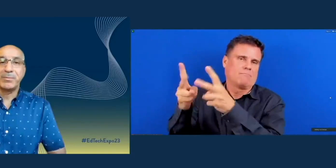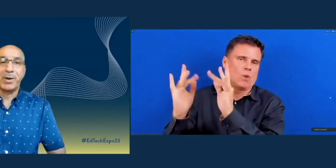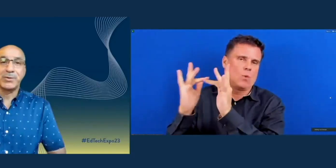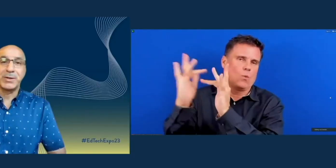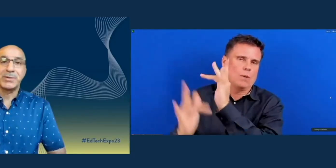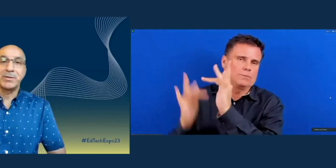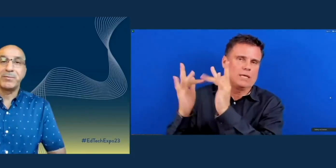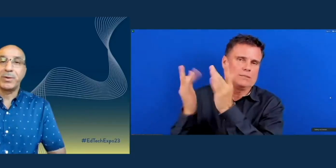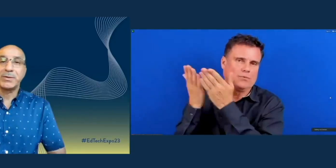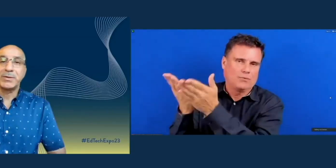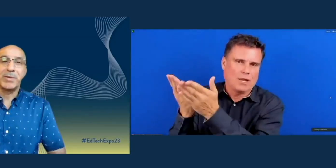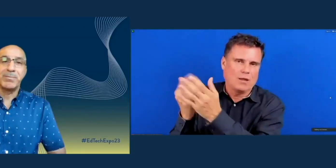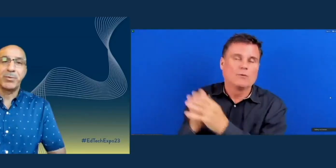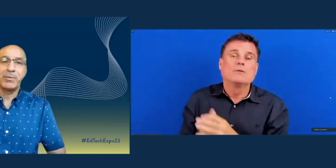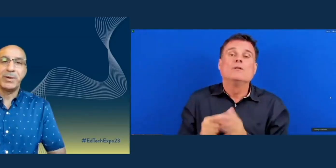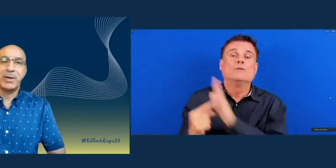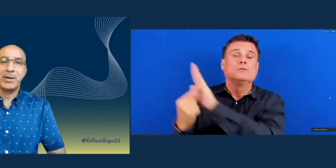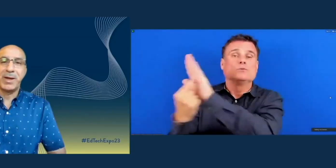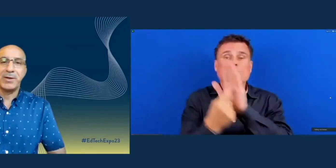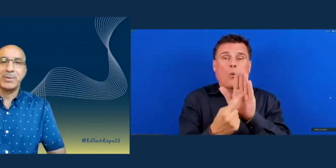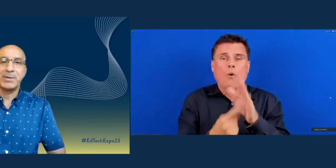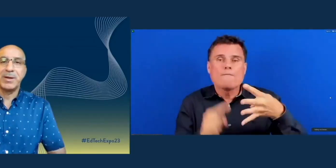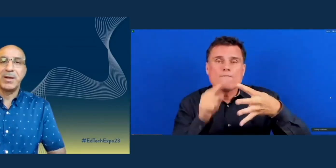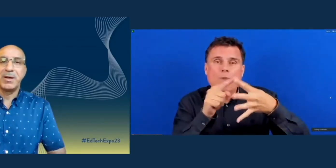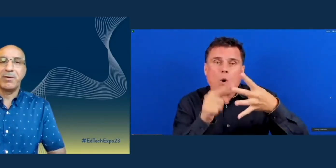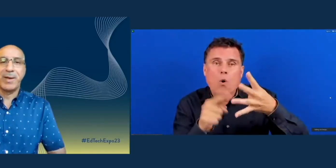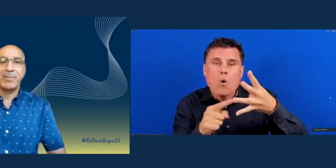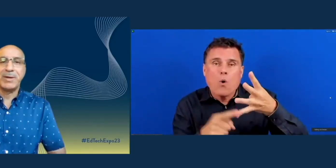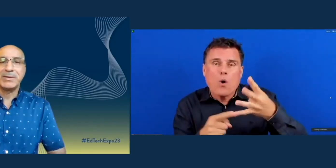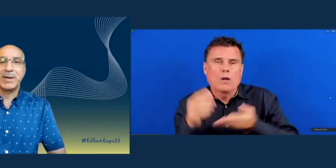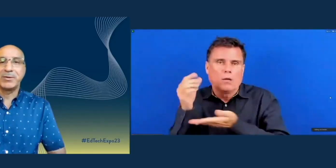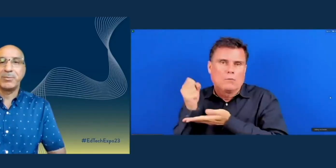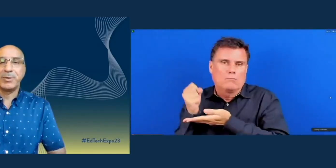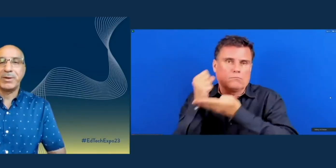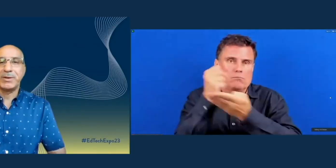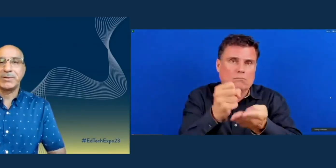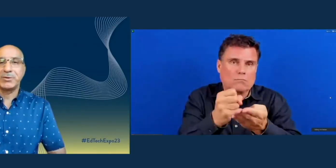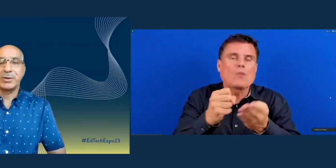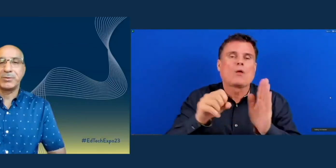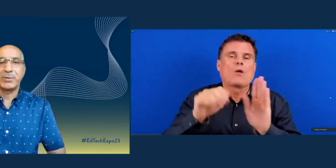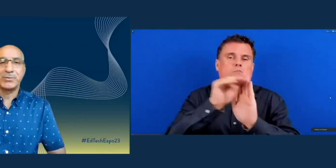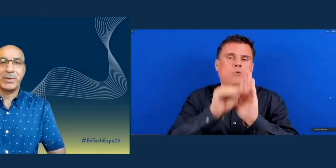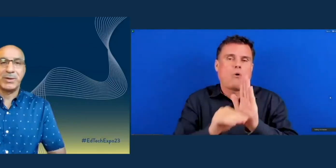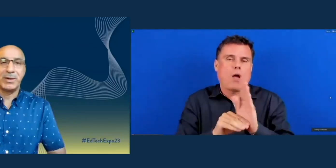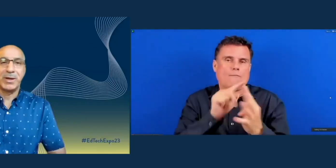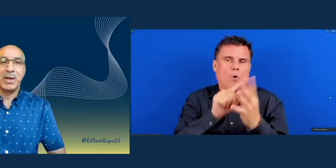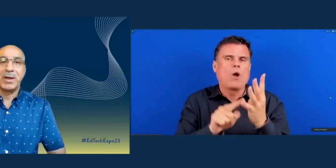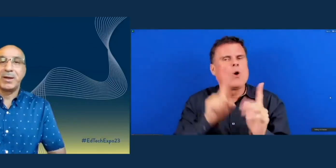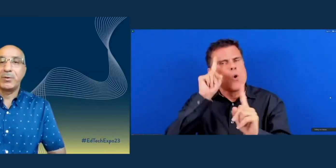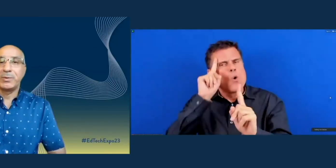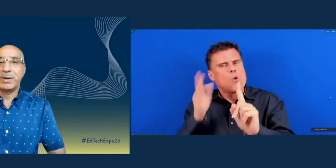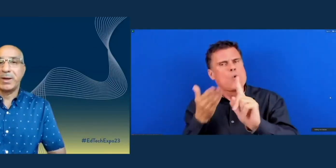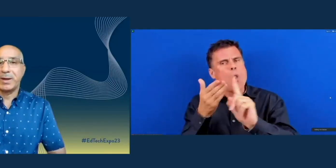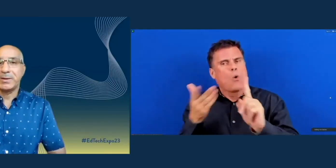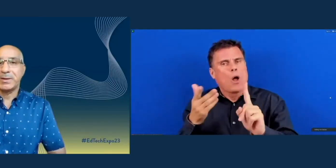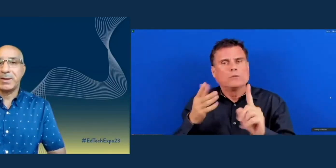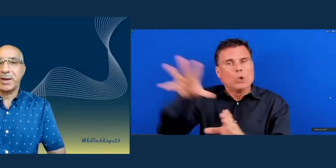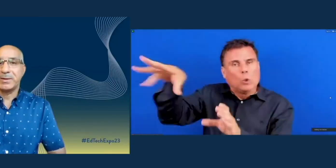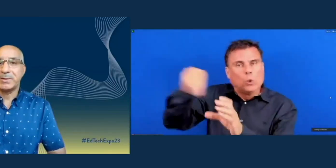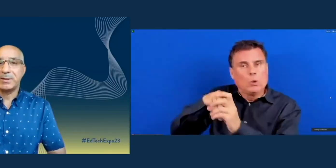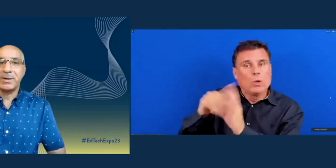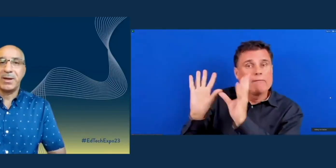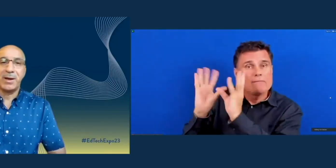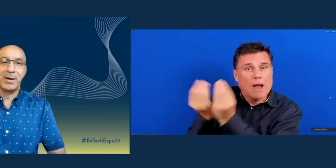funded projects focused on improving the engagement of families and communities in children's reading, including a